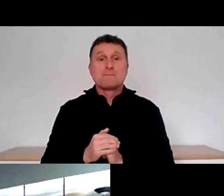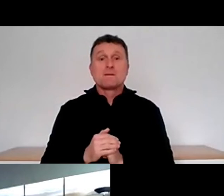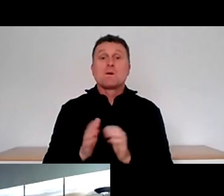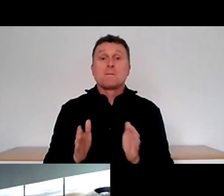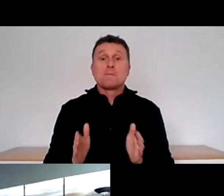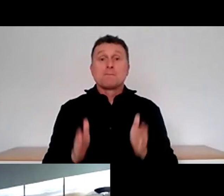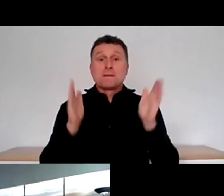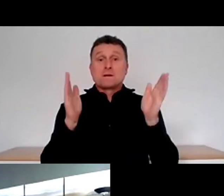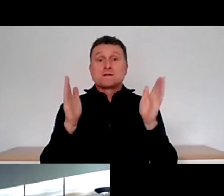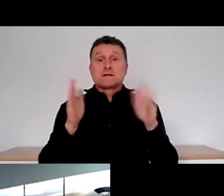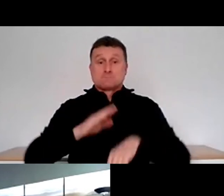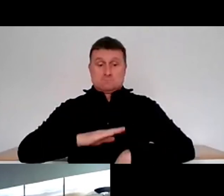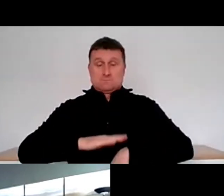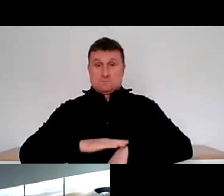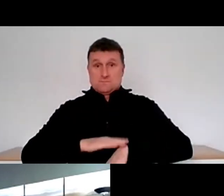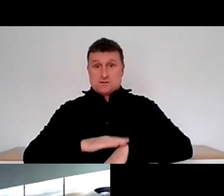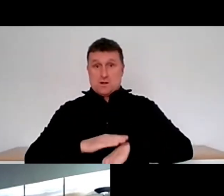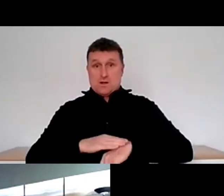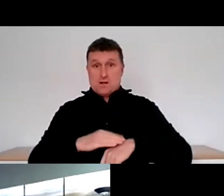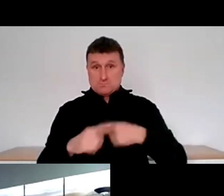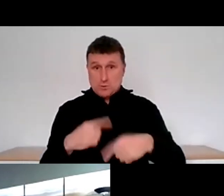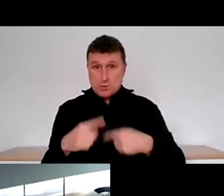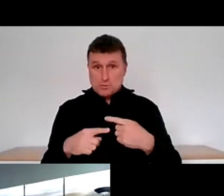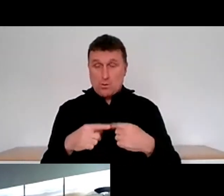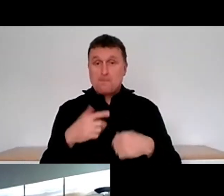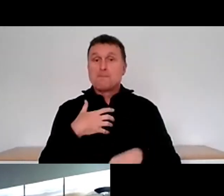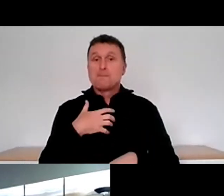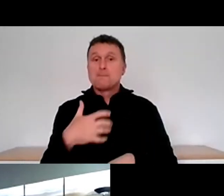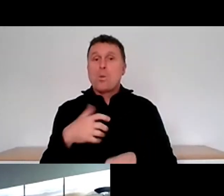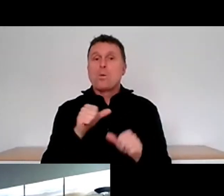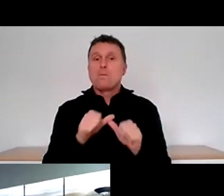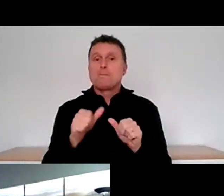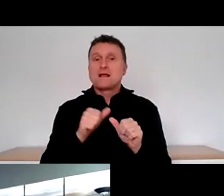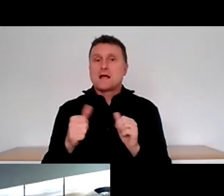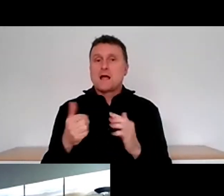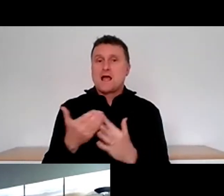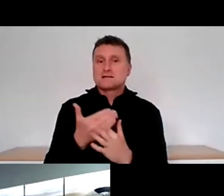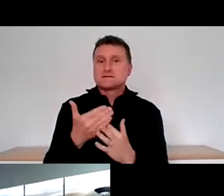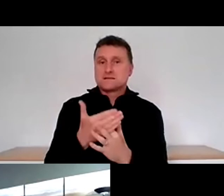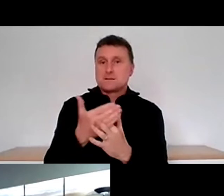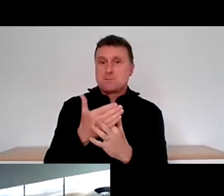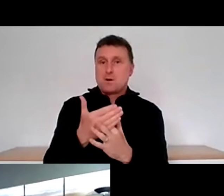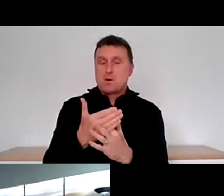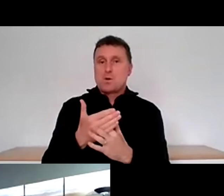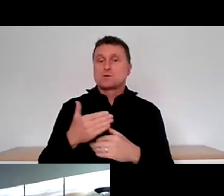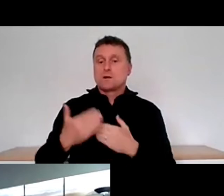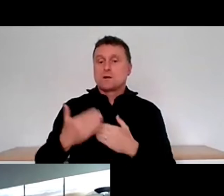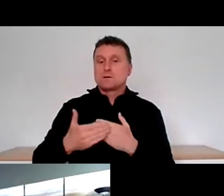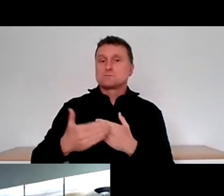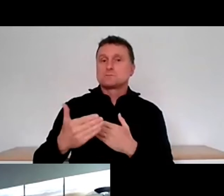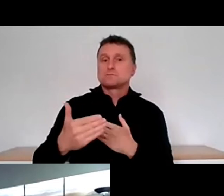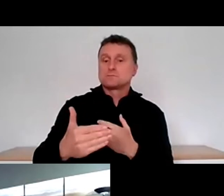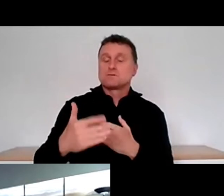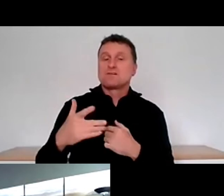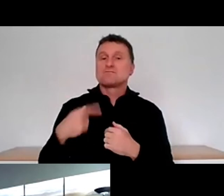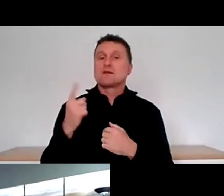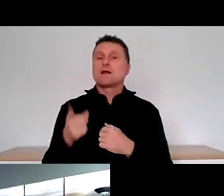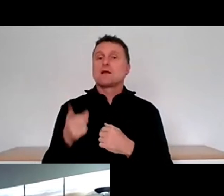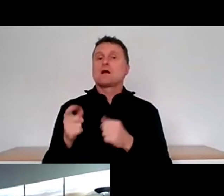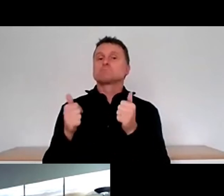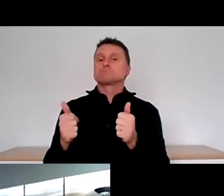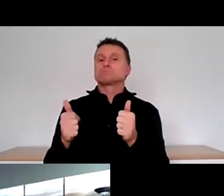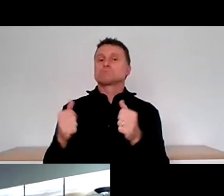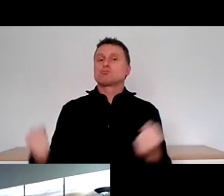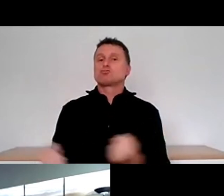shows people it can actually work, that is then going to bring us to a point where we have a stronger building and we can reinforce those